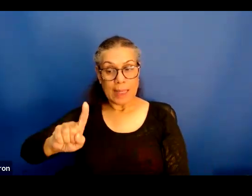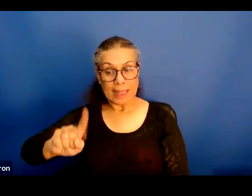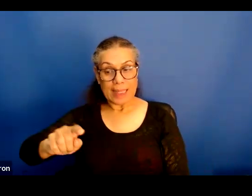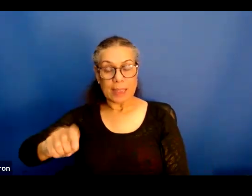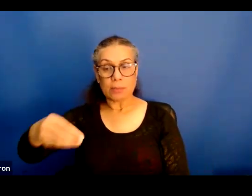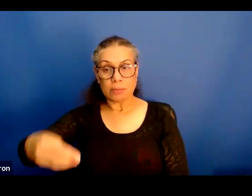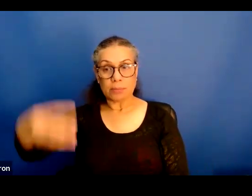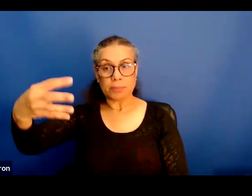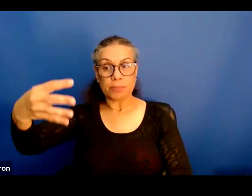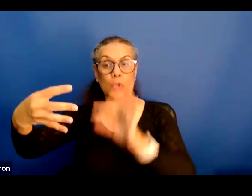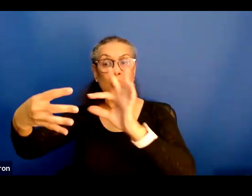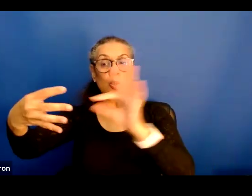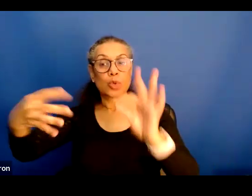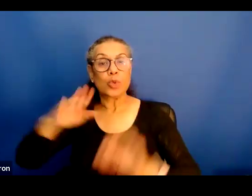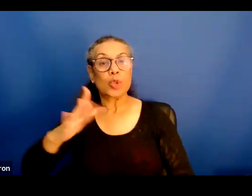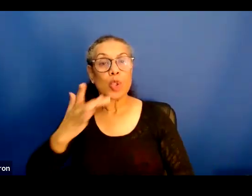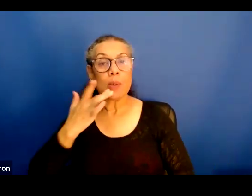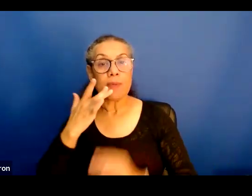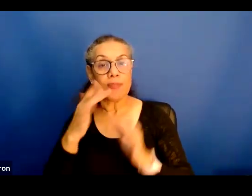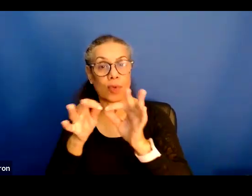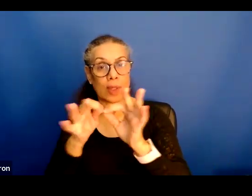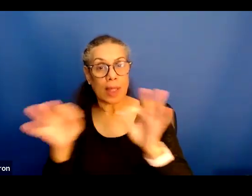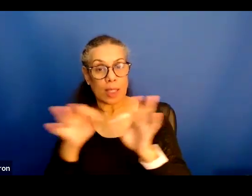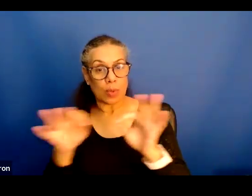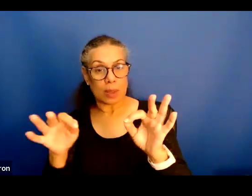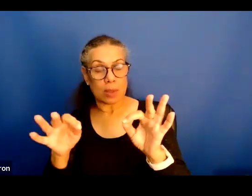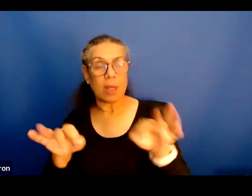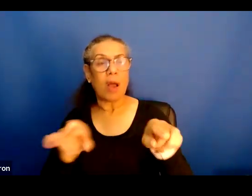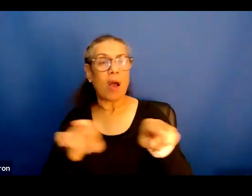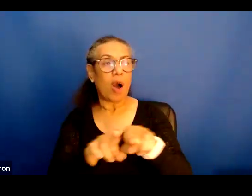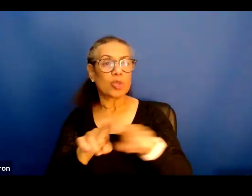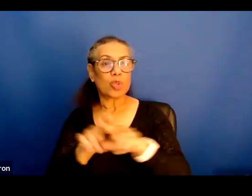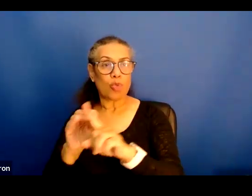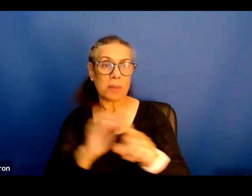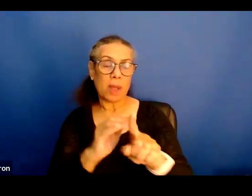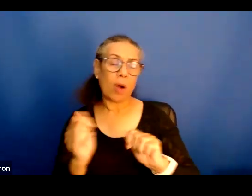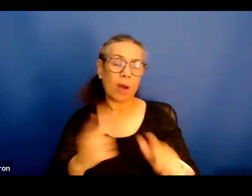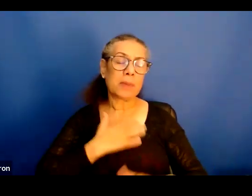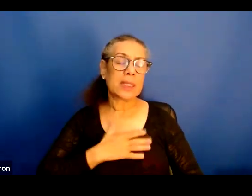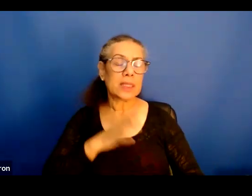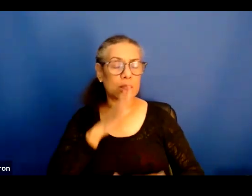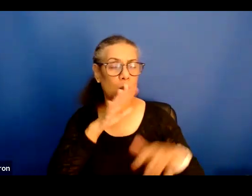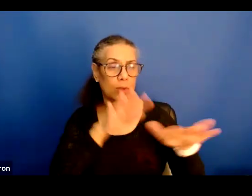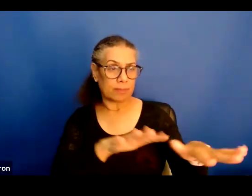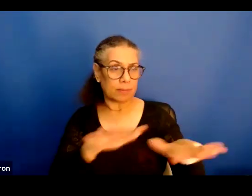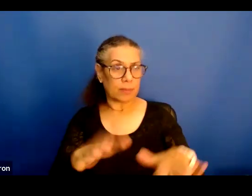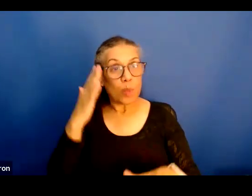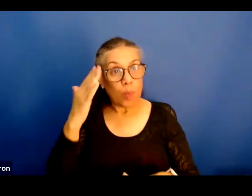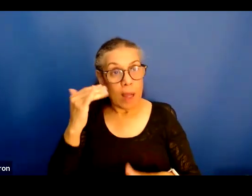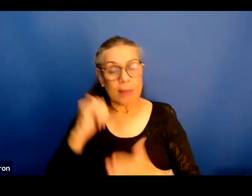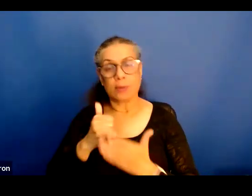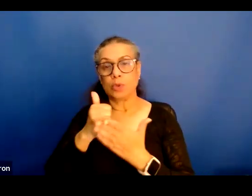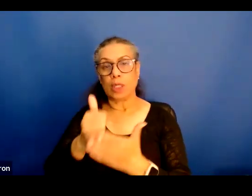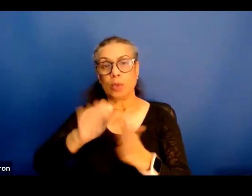screen to select your language preference. I'd like to remind everyone to speak at a slower pace to assist our